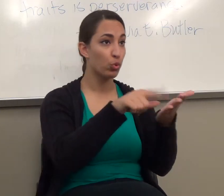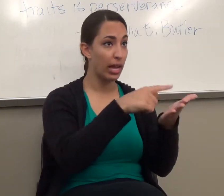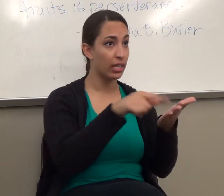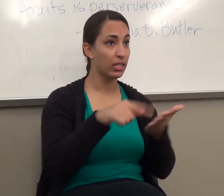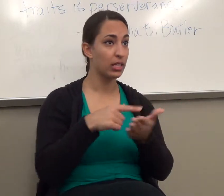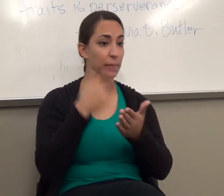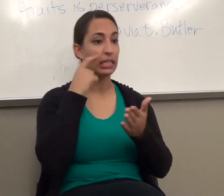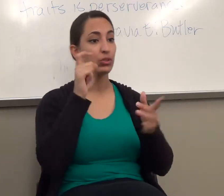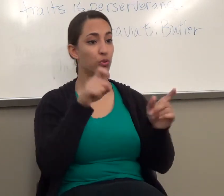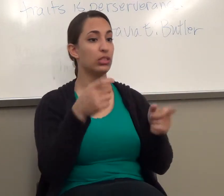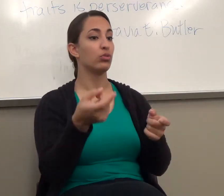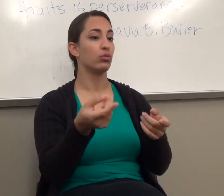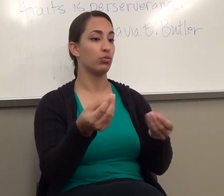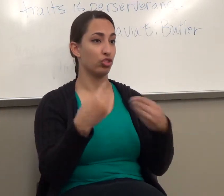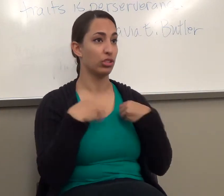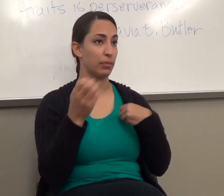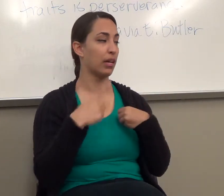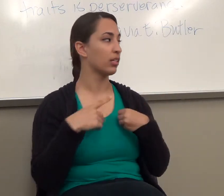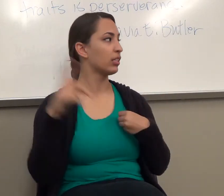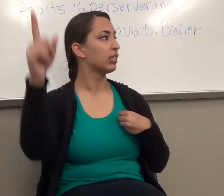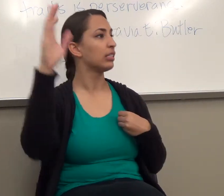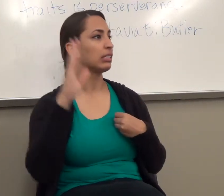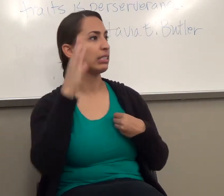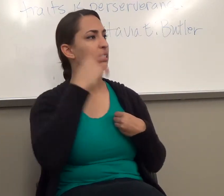people who came in late, let me see.